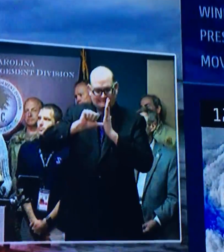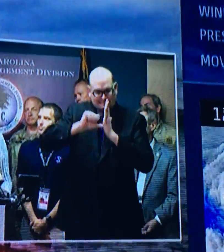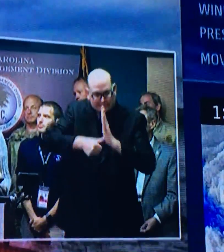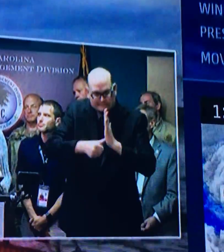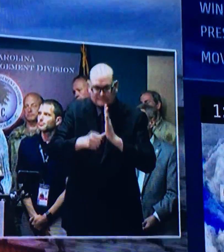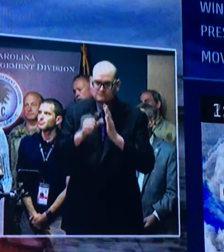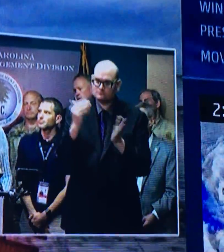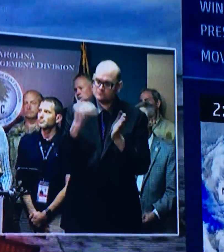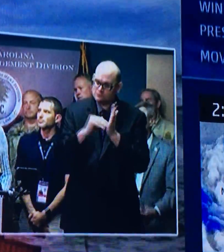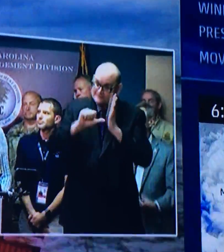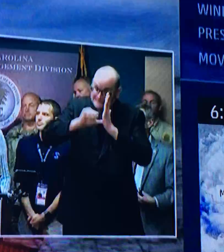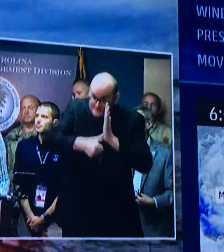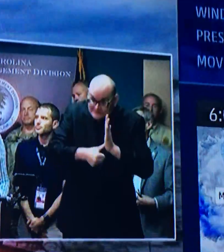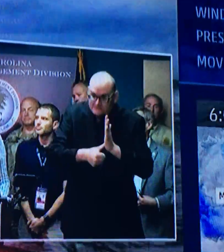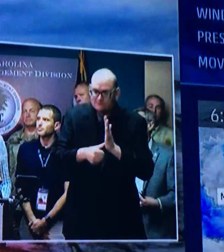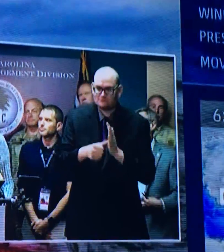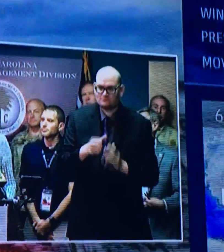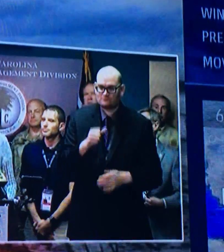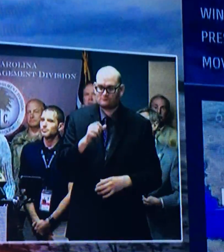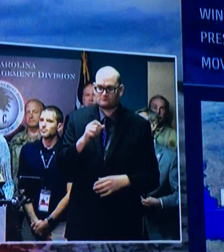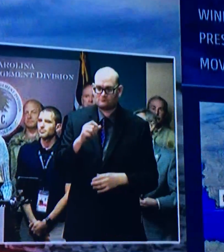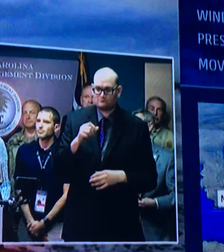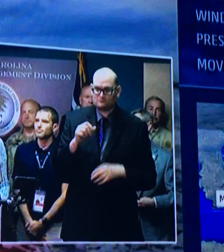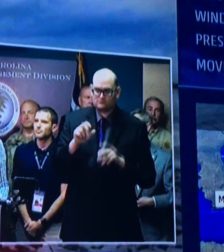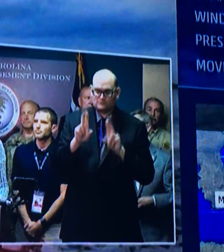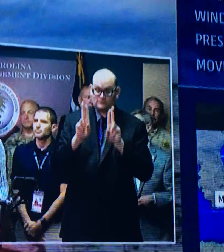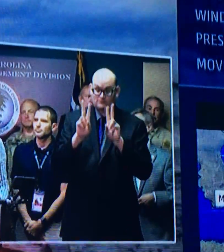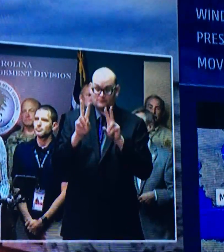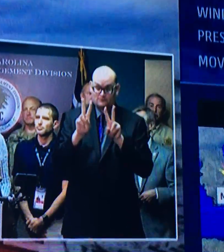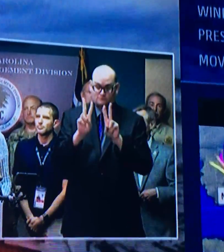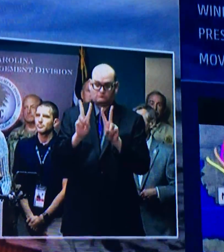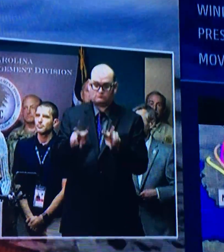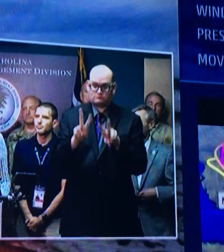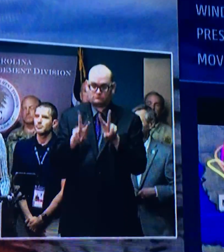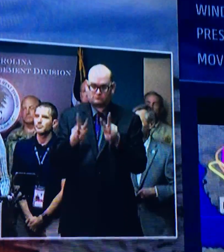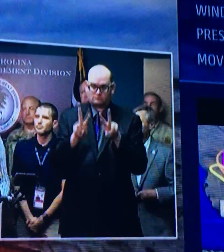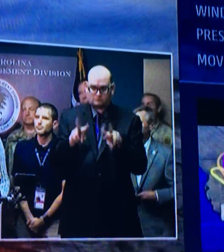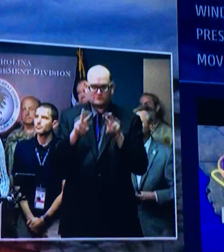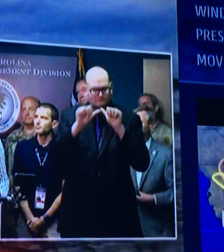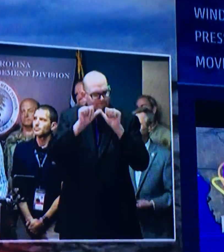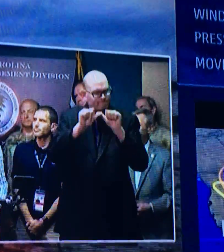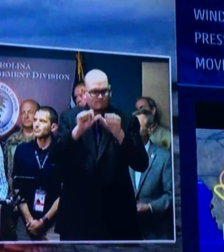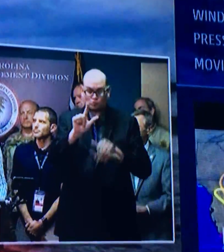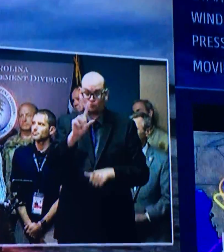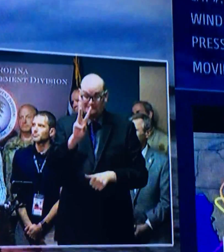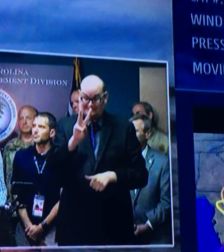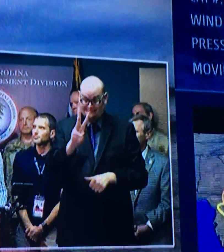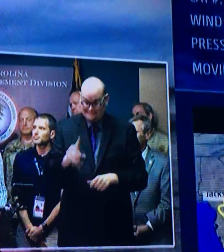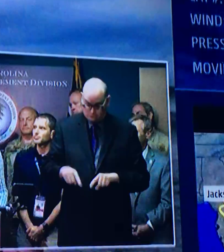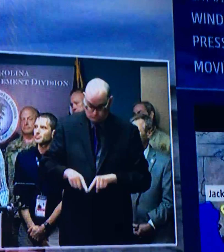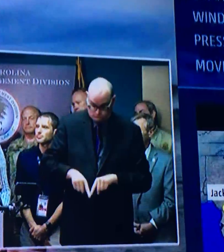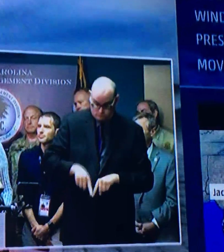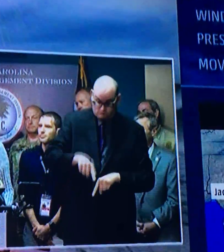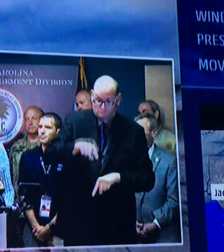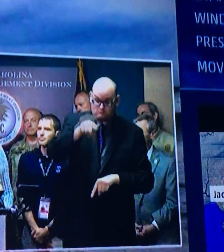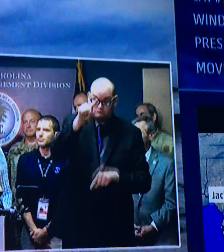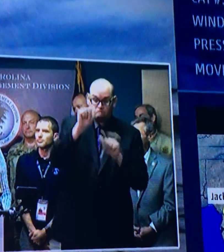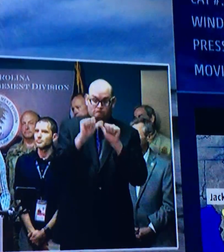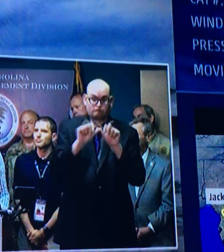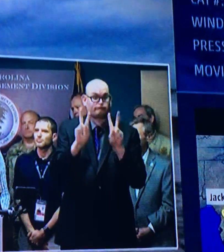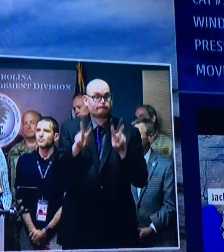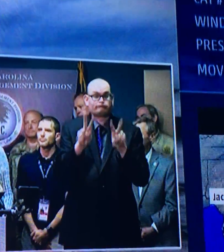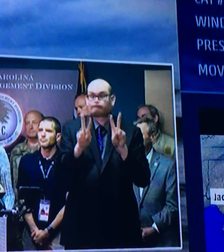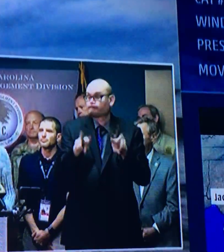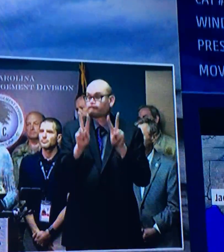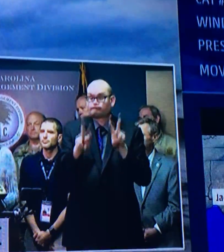lane reversals and everything else. This is the time we absolutely need you to go out. I mean, when we're looking at storm surges that surpass Hugo, you know